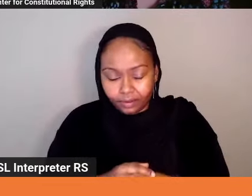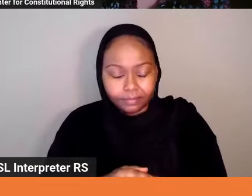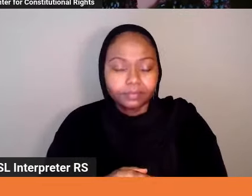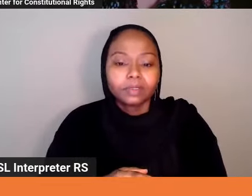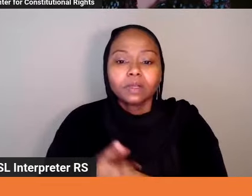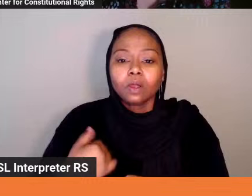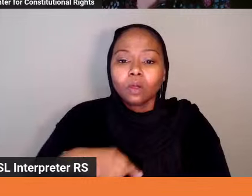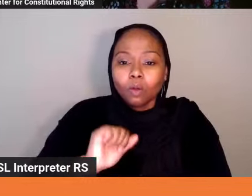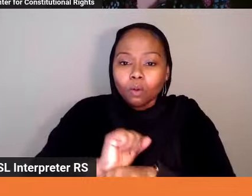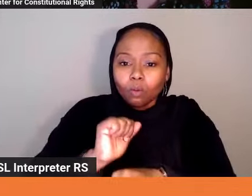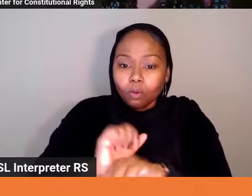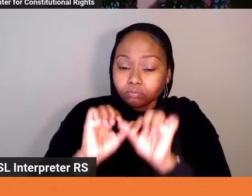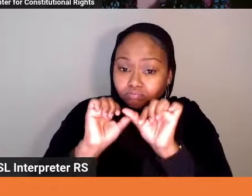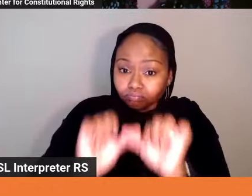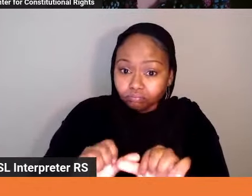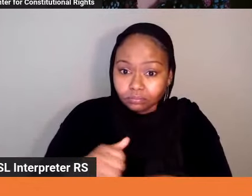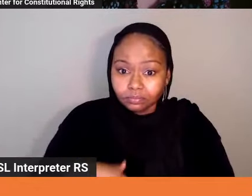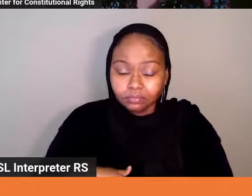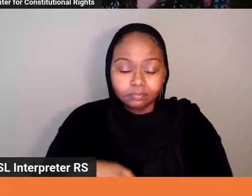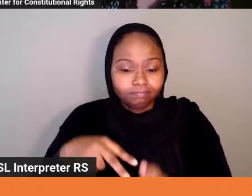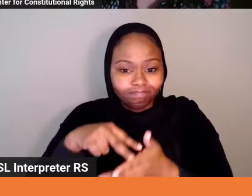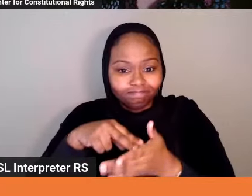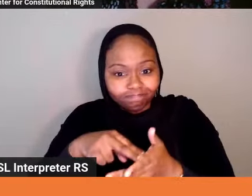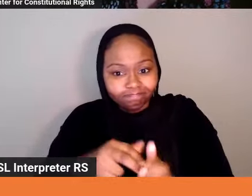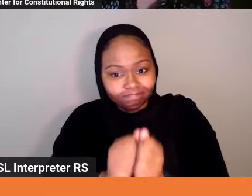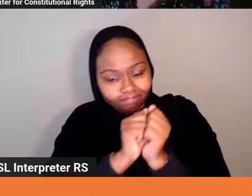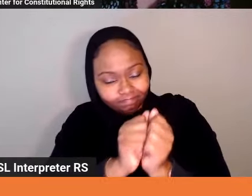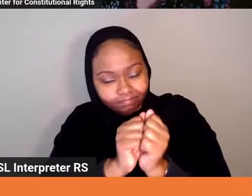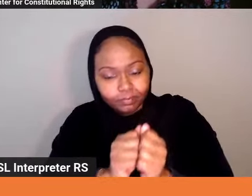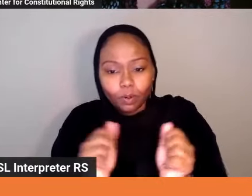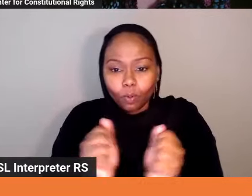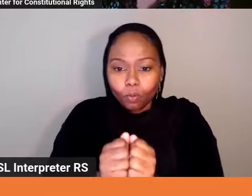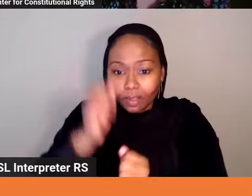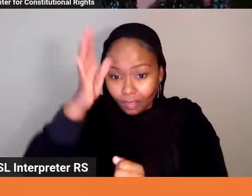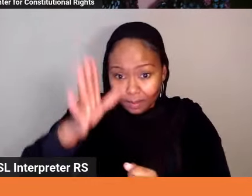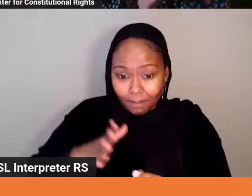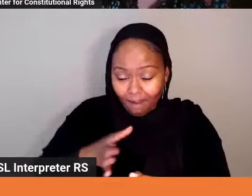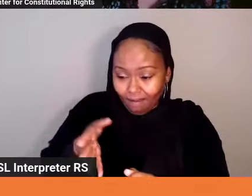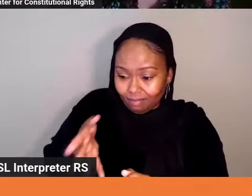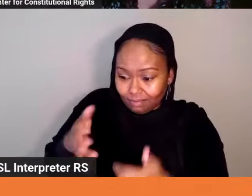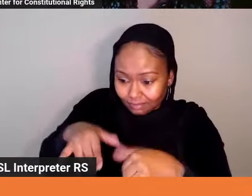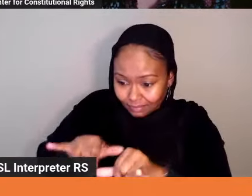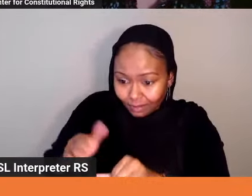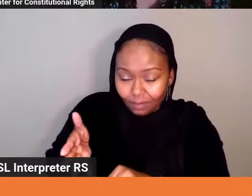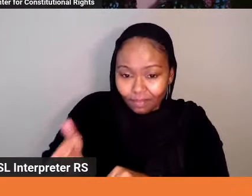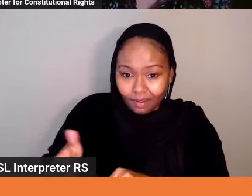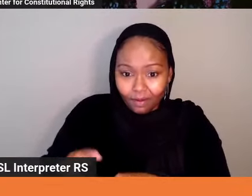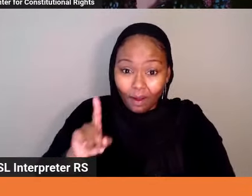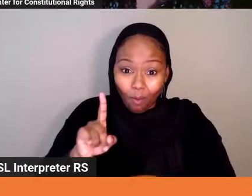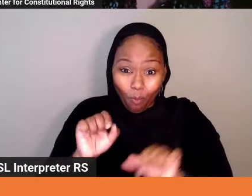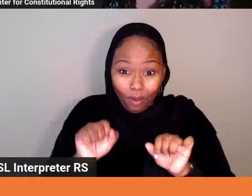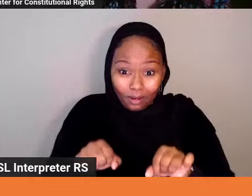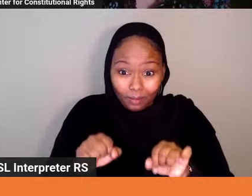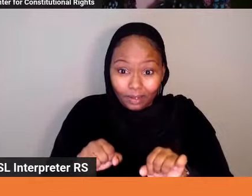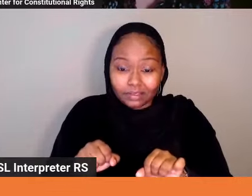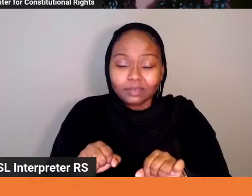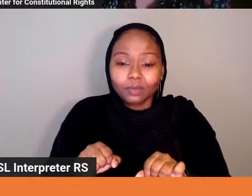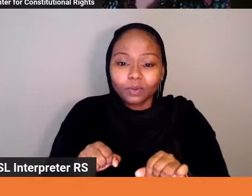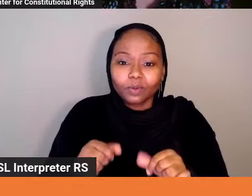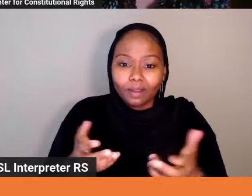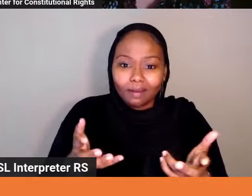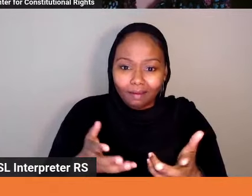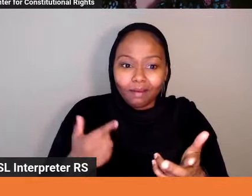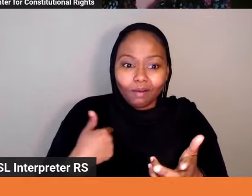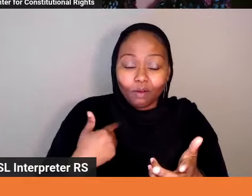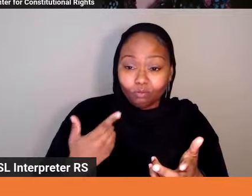work, to stand in solidarity with the men inside, and when possible, hear directly from survivors,